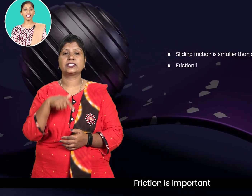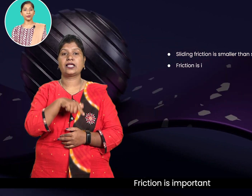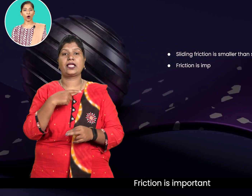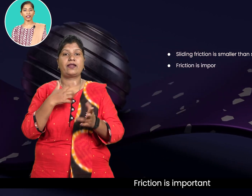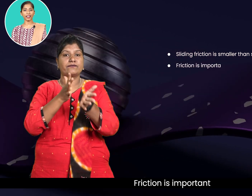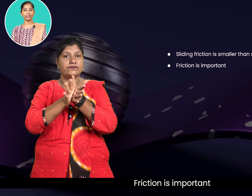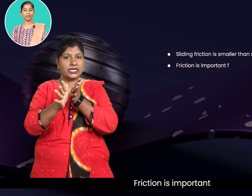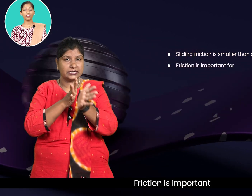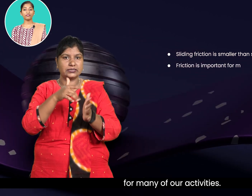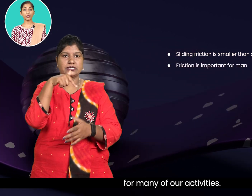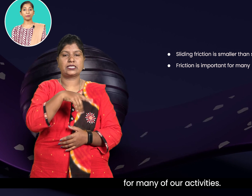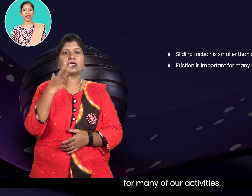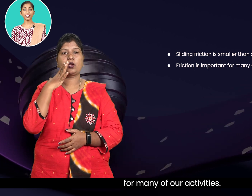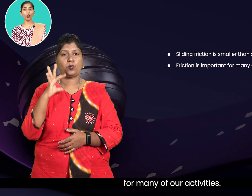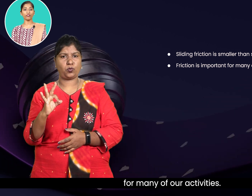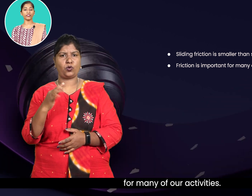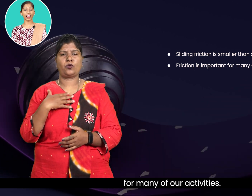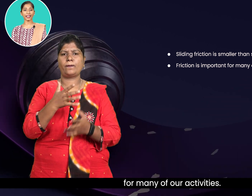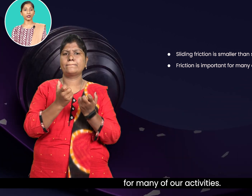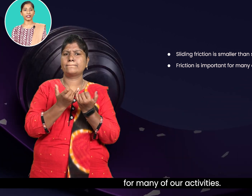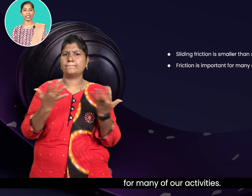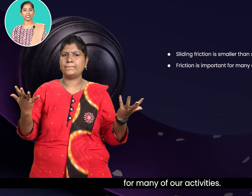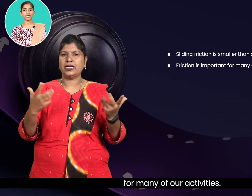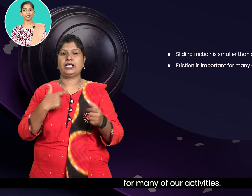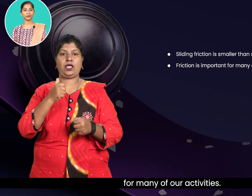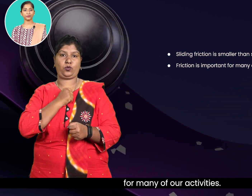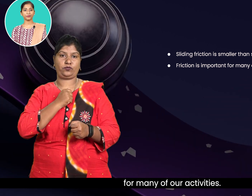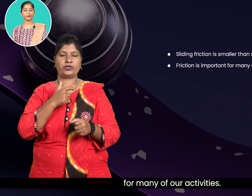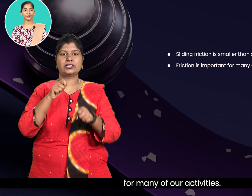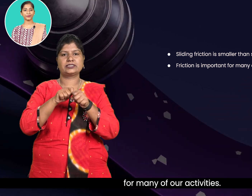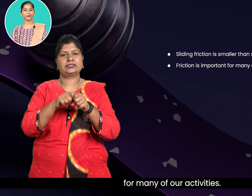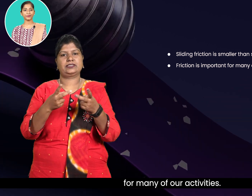Friction is important for many of our activities.